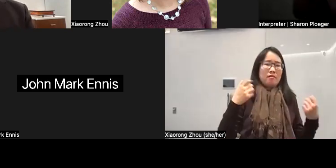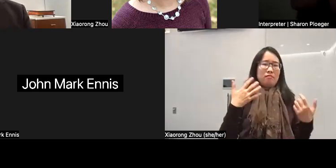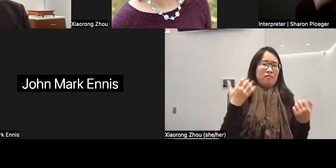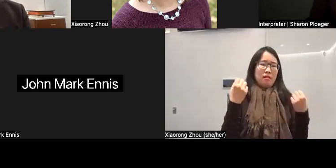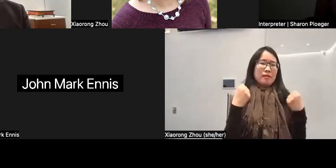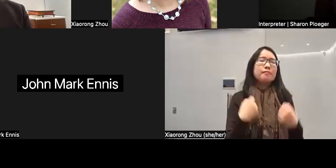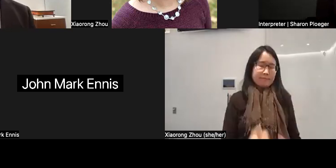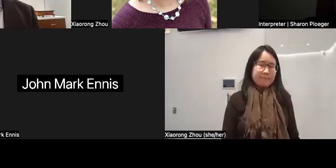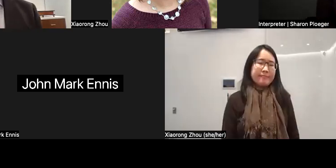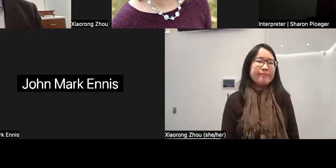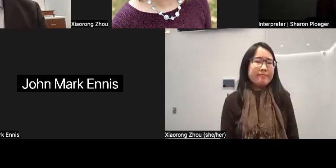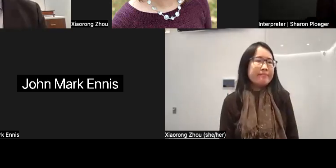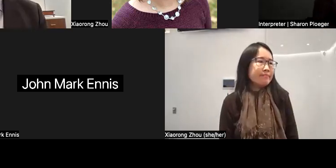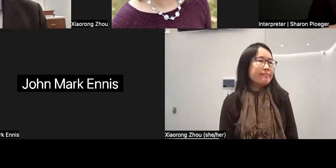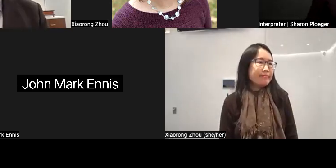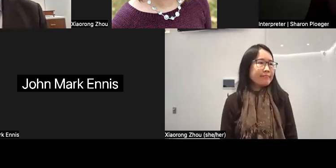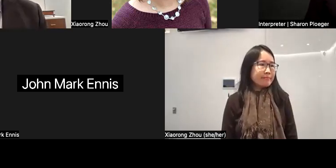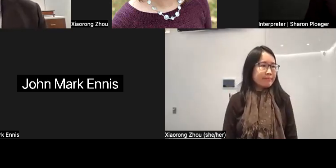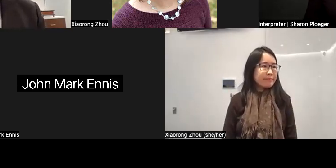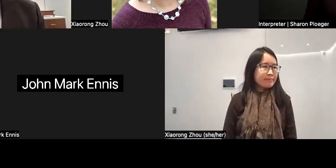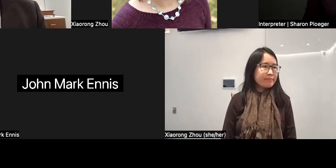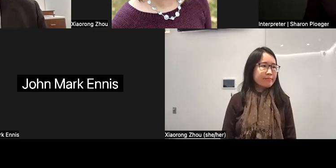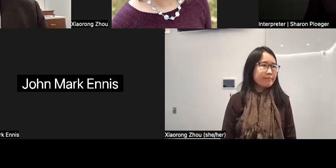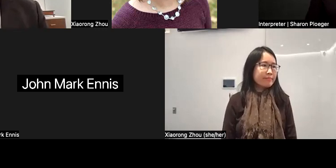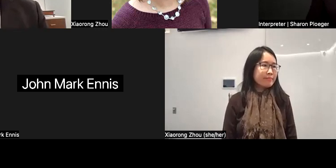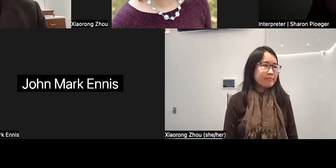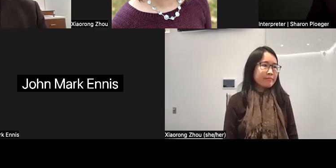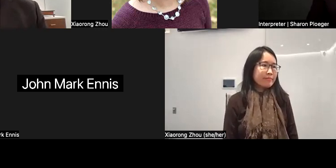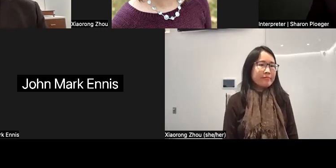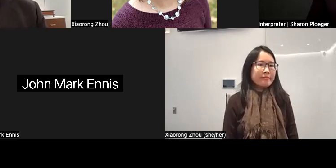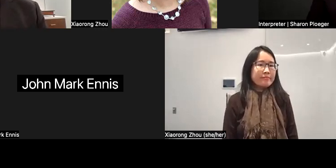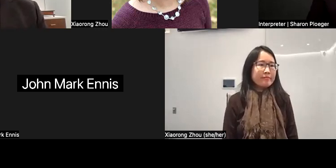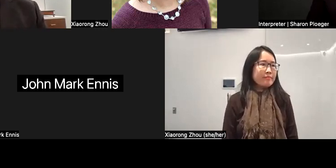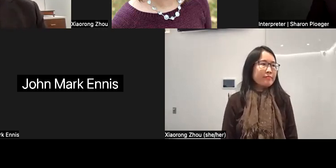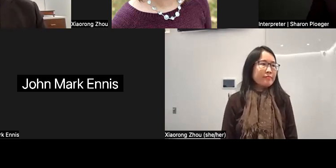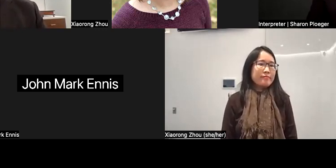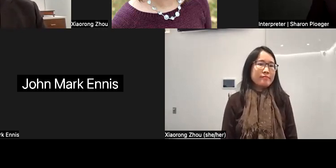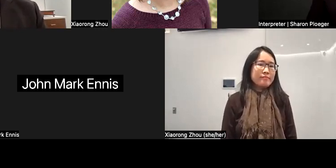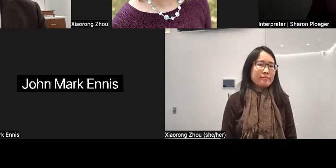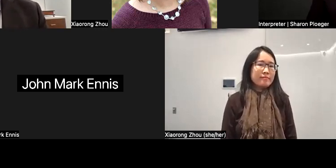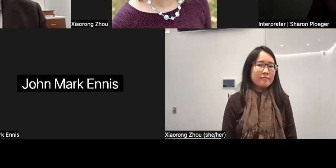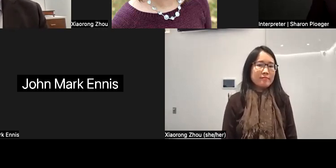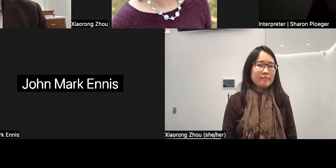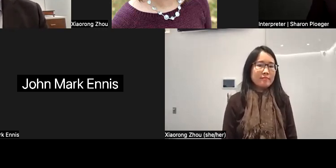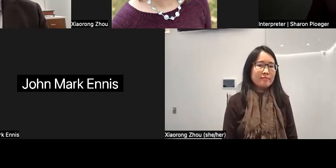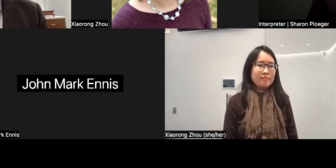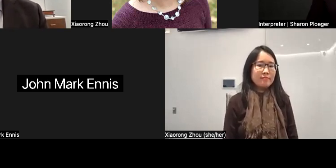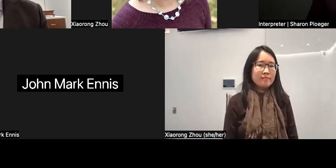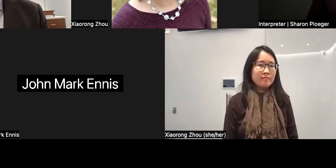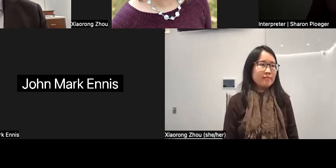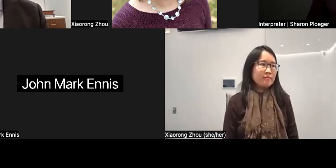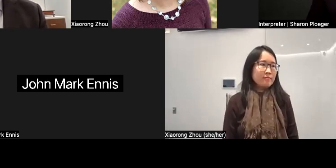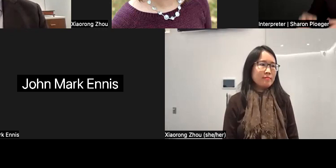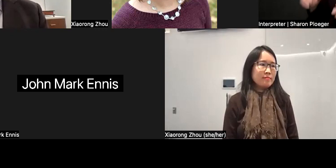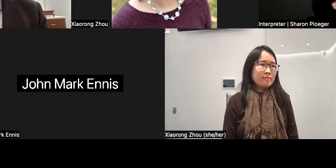And so I've been deaf basically all my life. And so what was your first exposure to